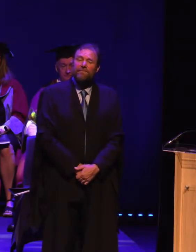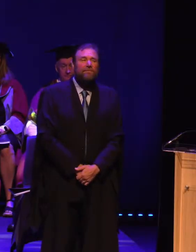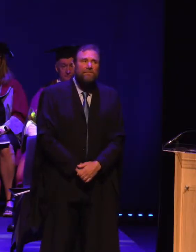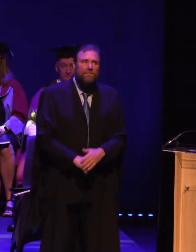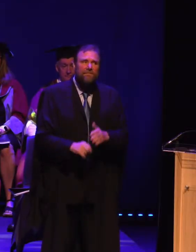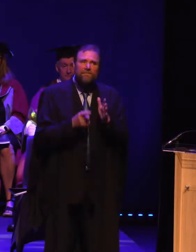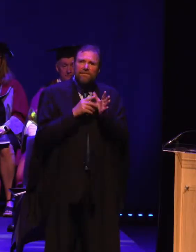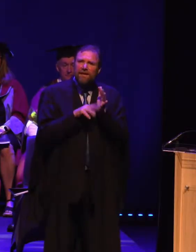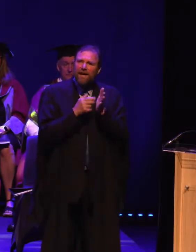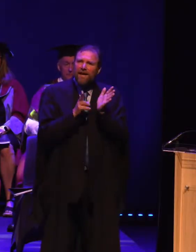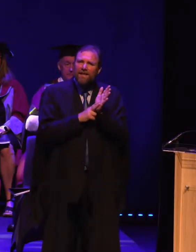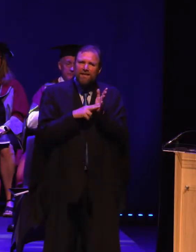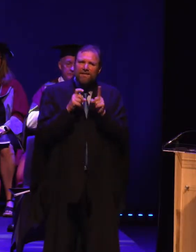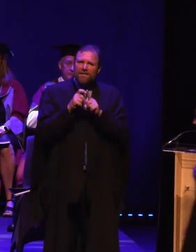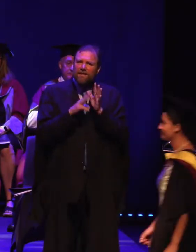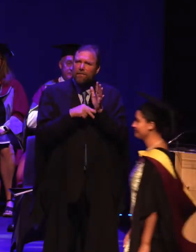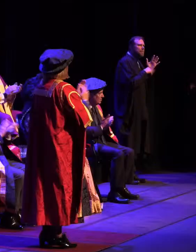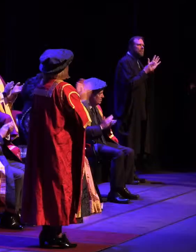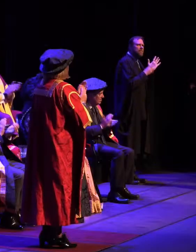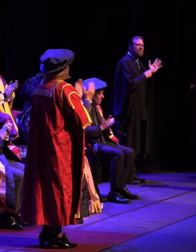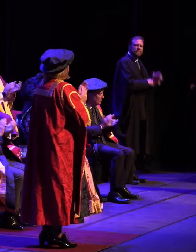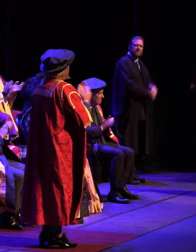Bethan Dublin.